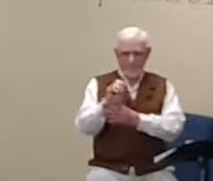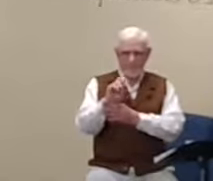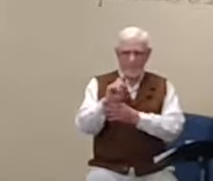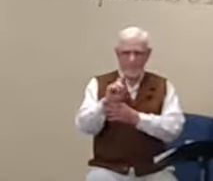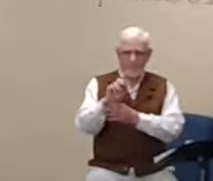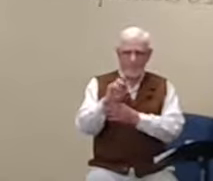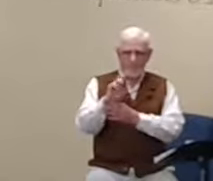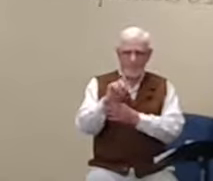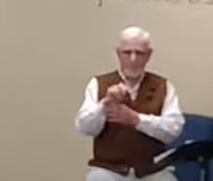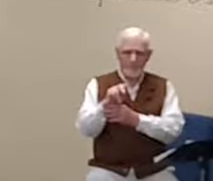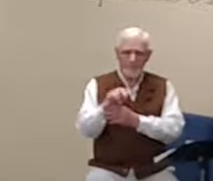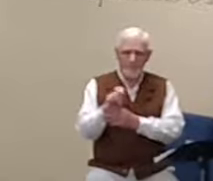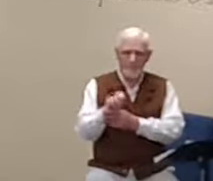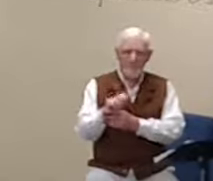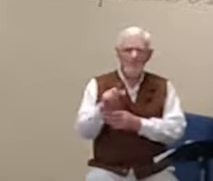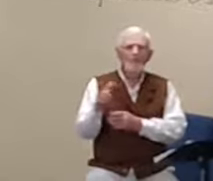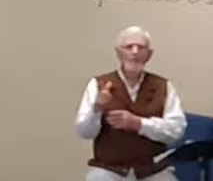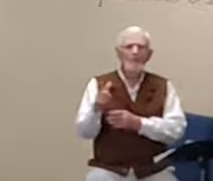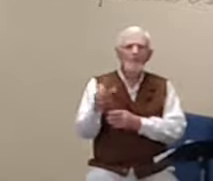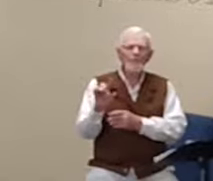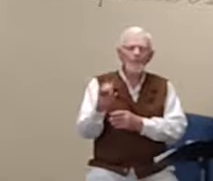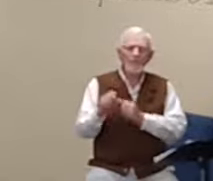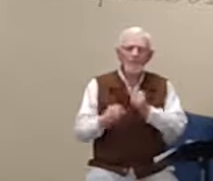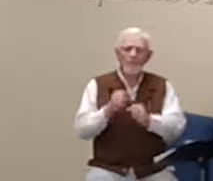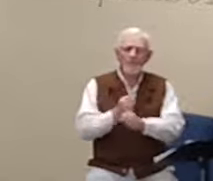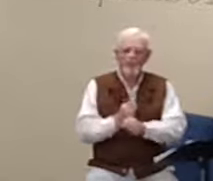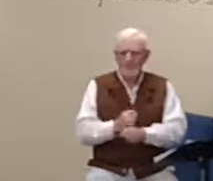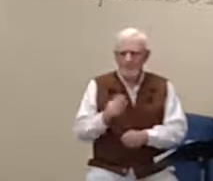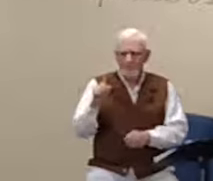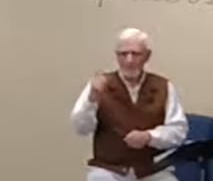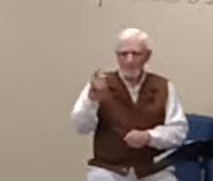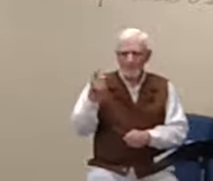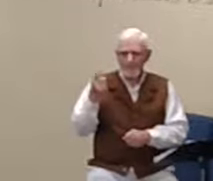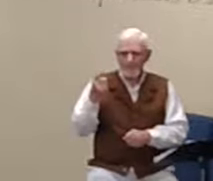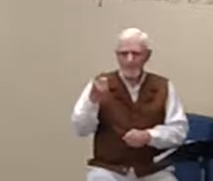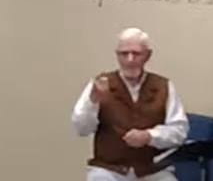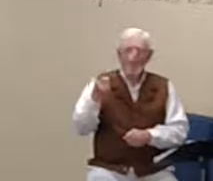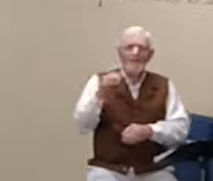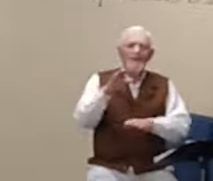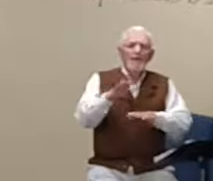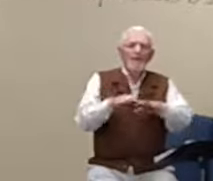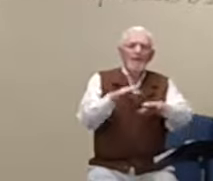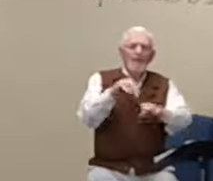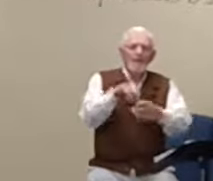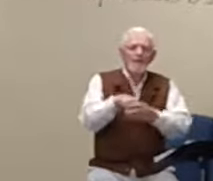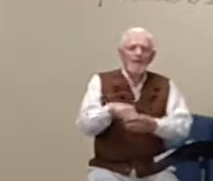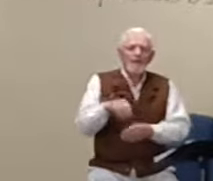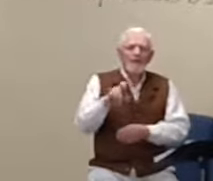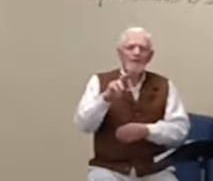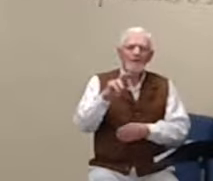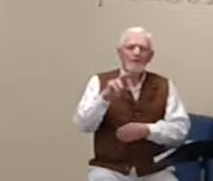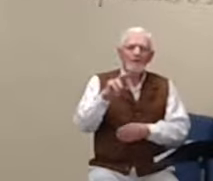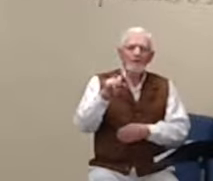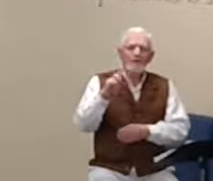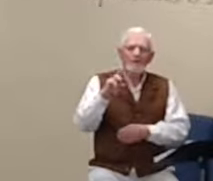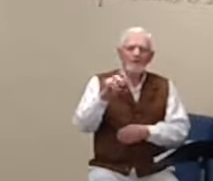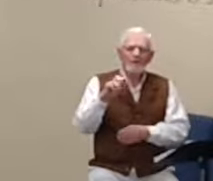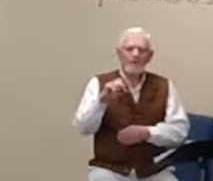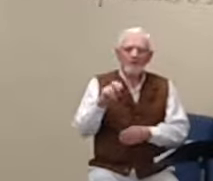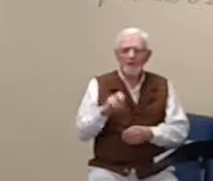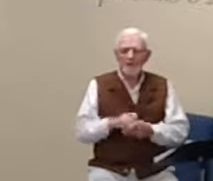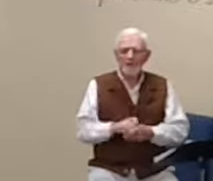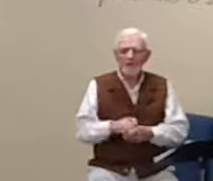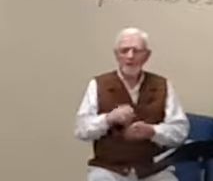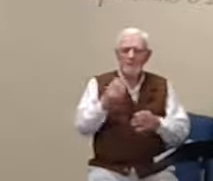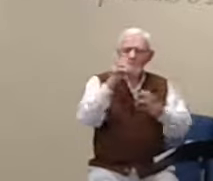28 years. As far as I know, we were the first to step foot in Ukraine in 1992 and in search of the Lord's